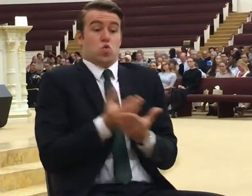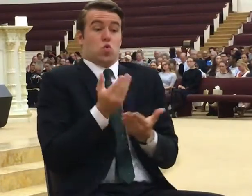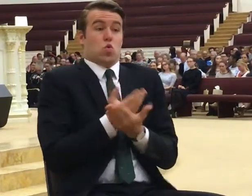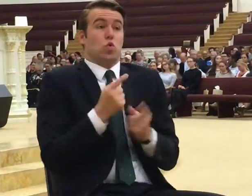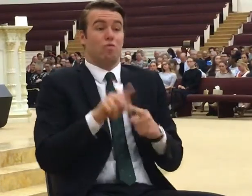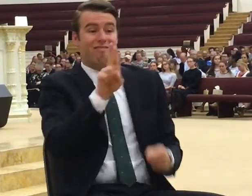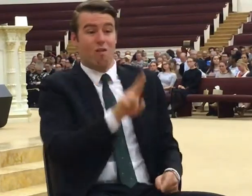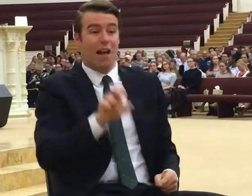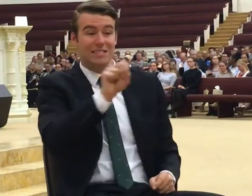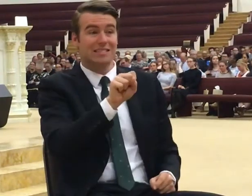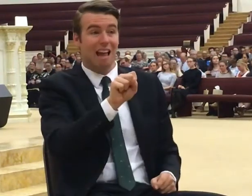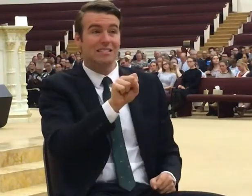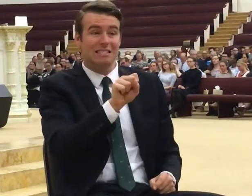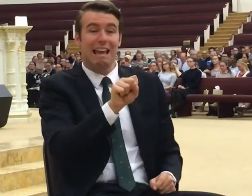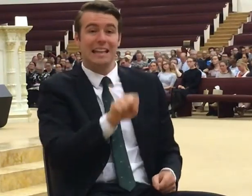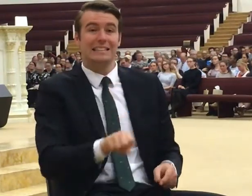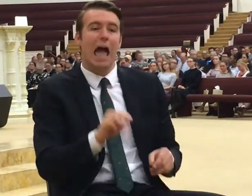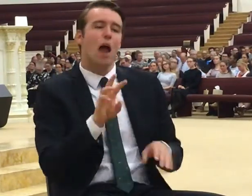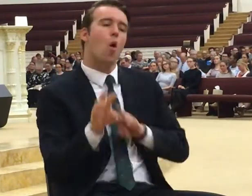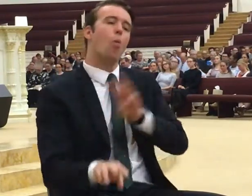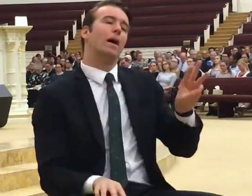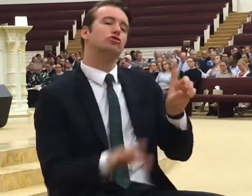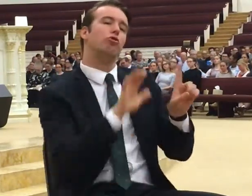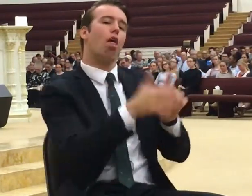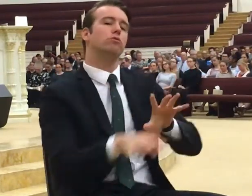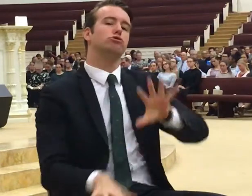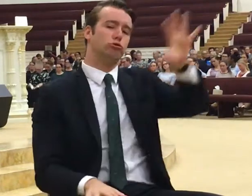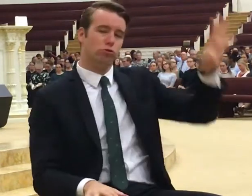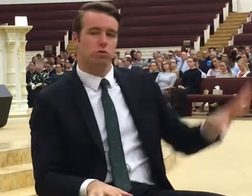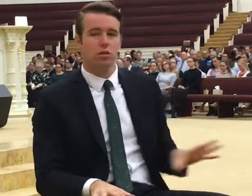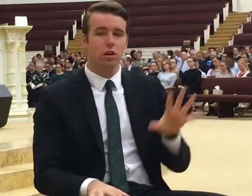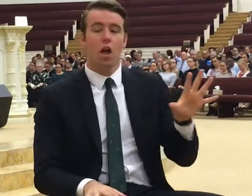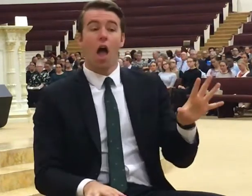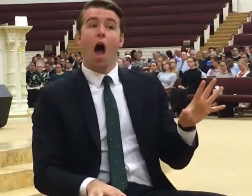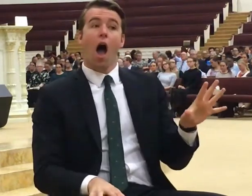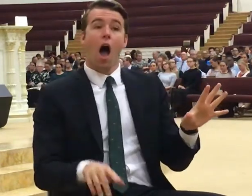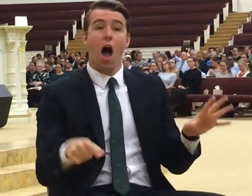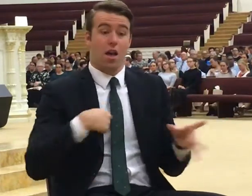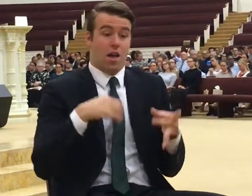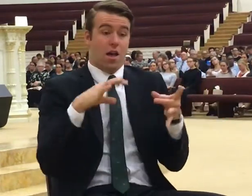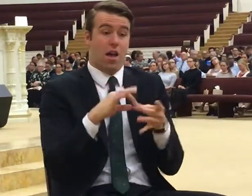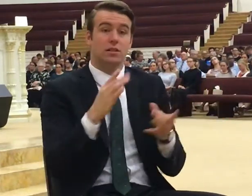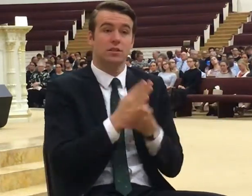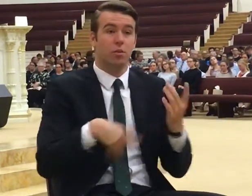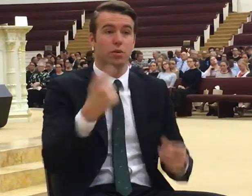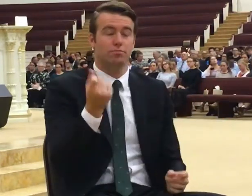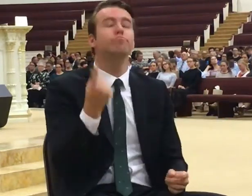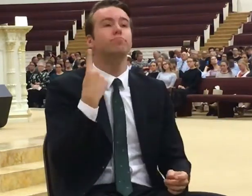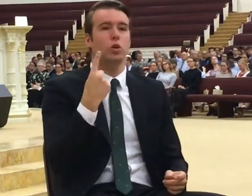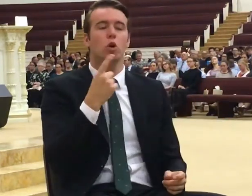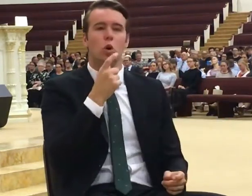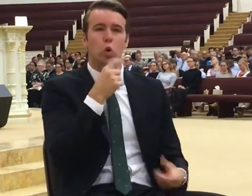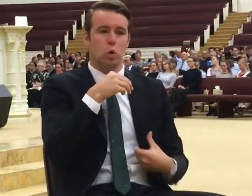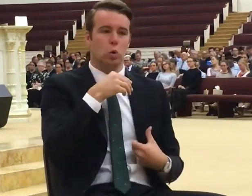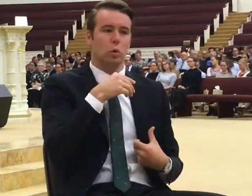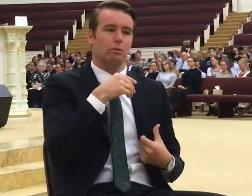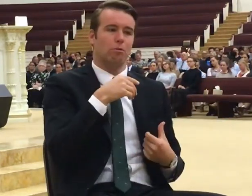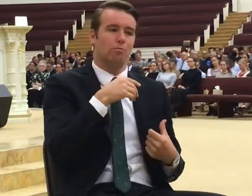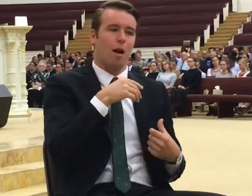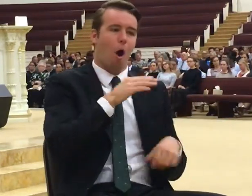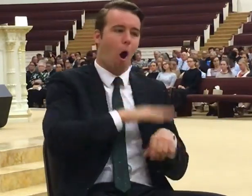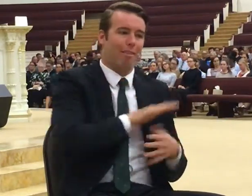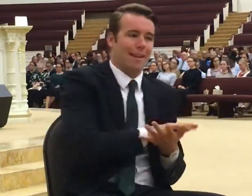and the Western civilization is the sense, and this is going to make sense to some of you that are wrestling with some of these things